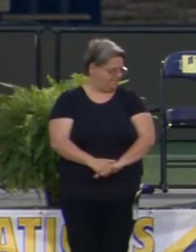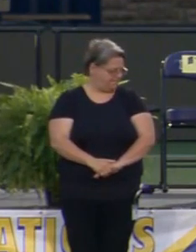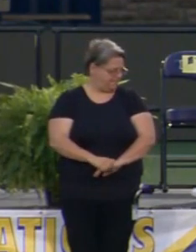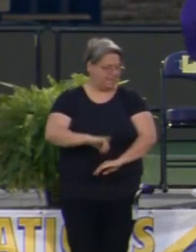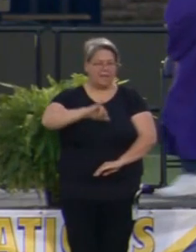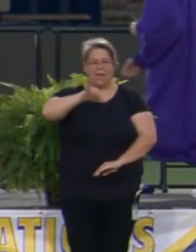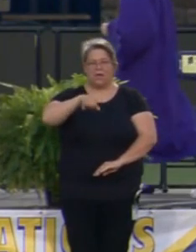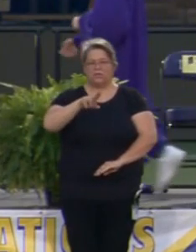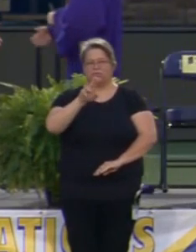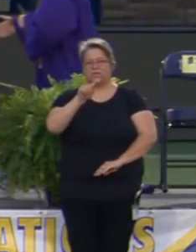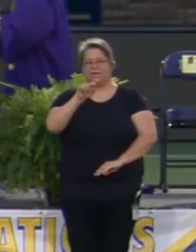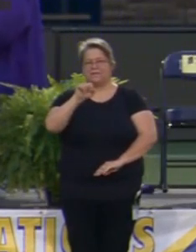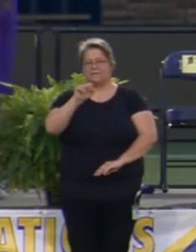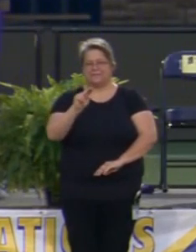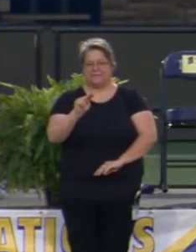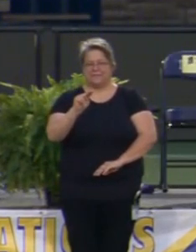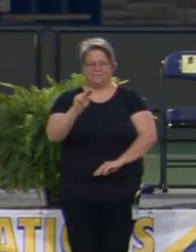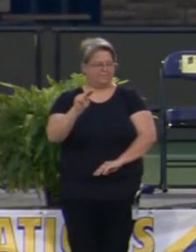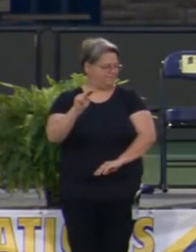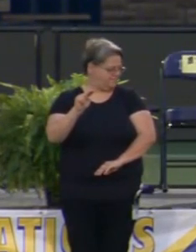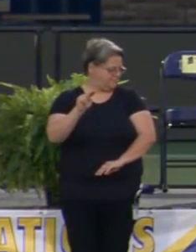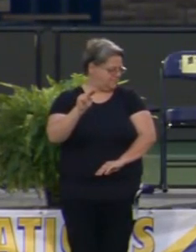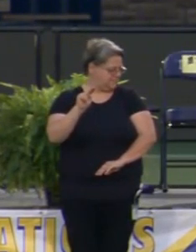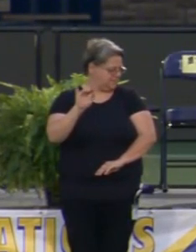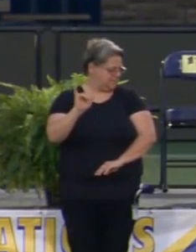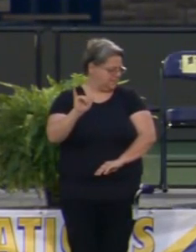Justin, yeah.